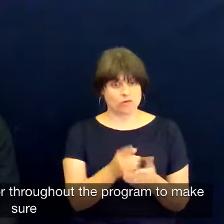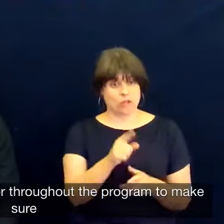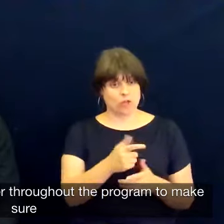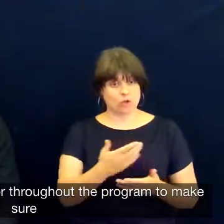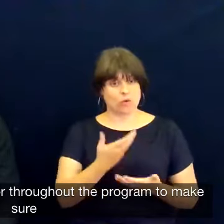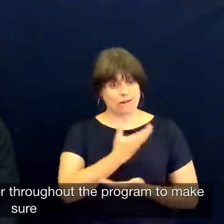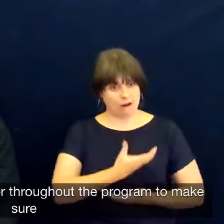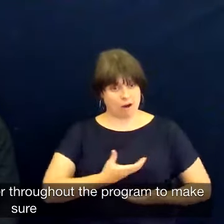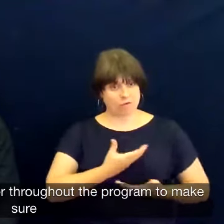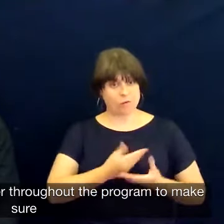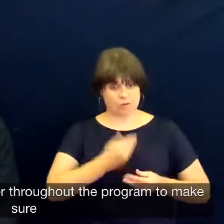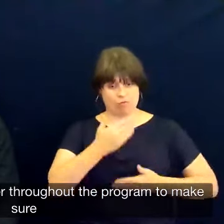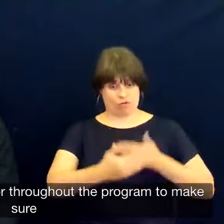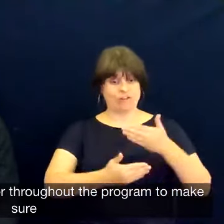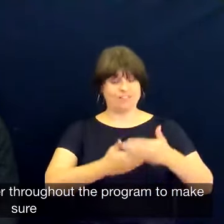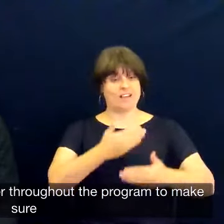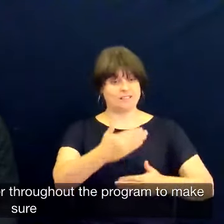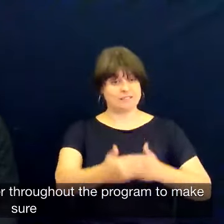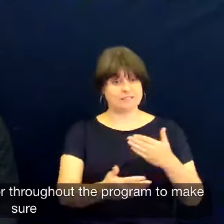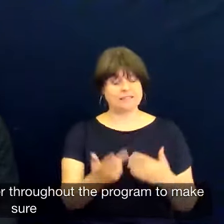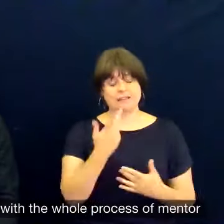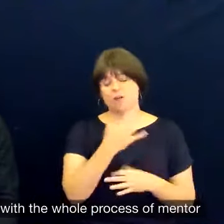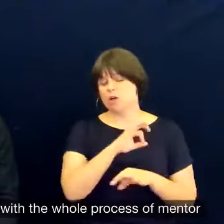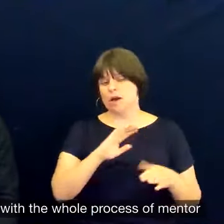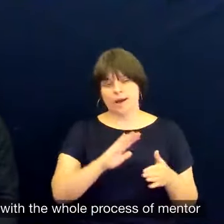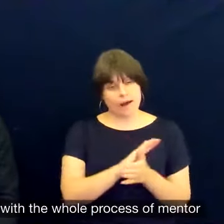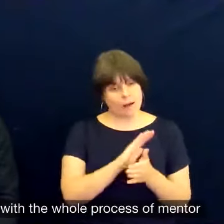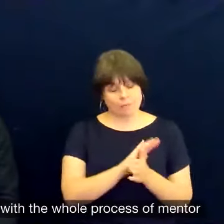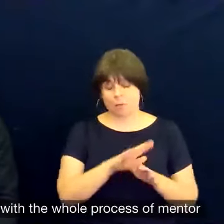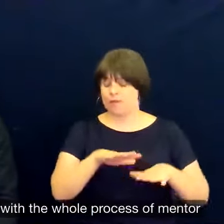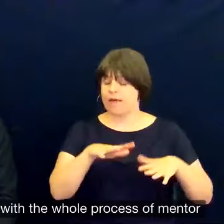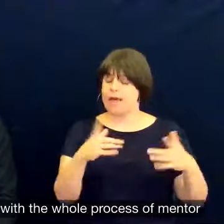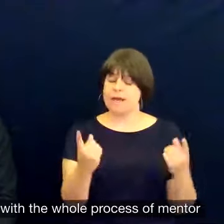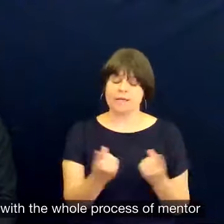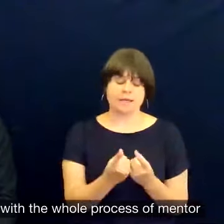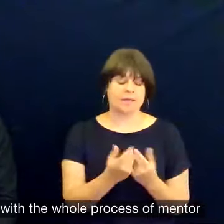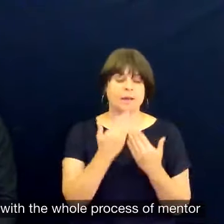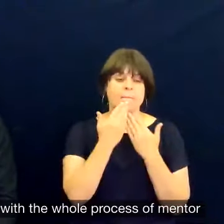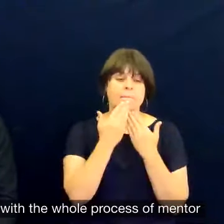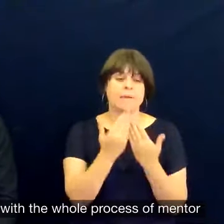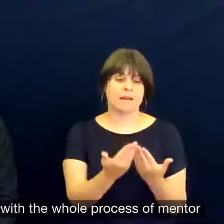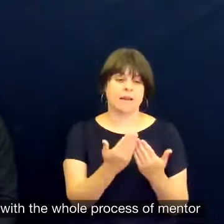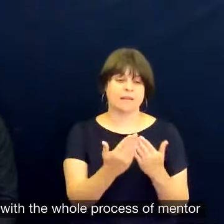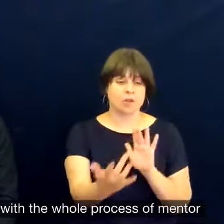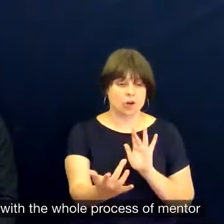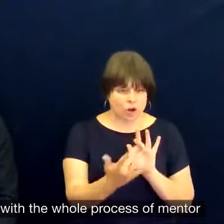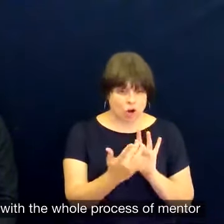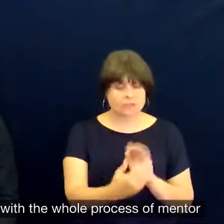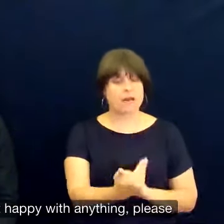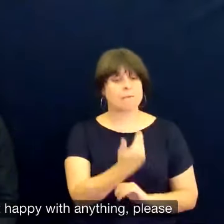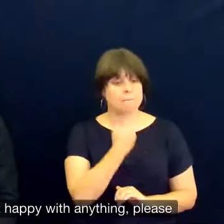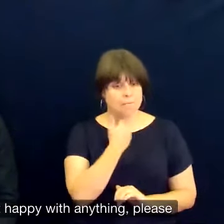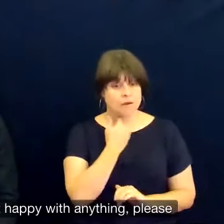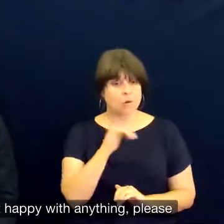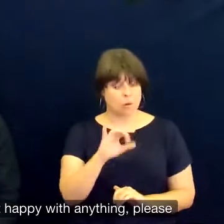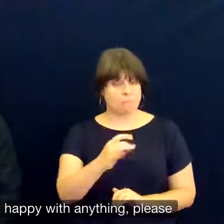process of mentoring. And if you're not happy with anything, please contact Meredith and I, and we'll make